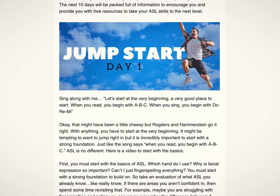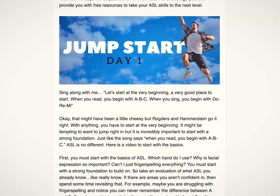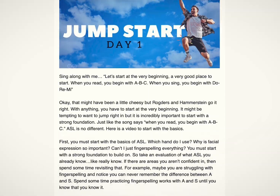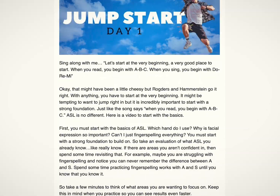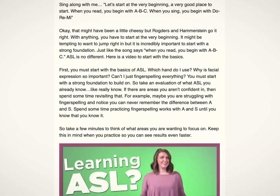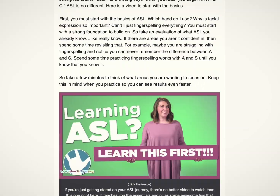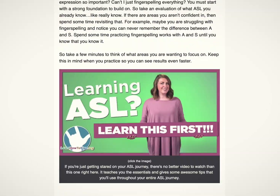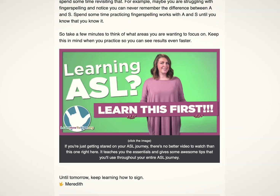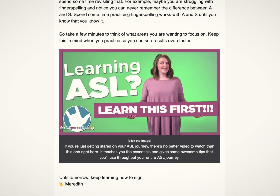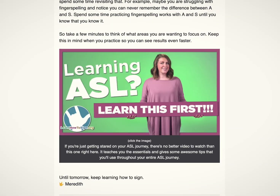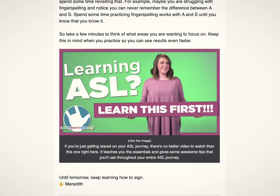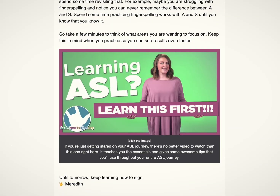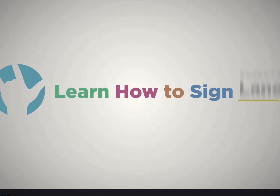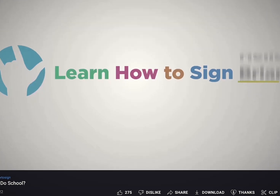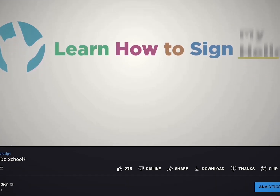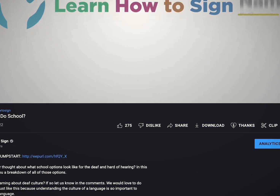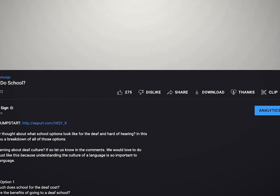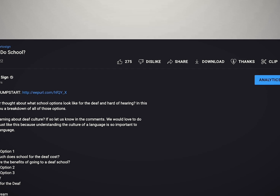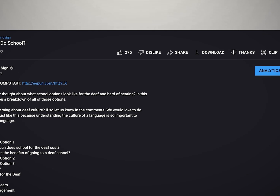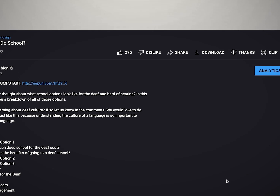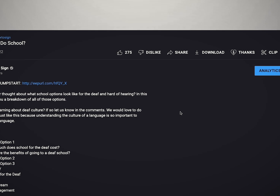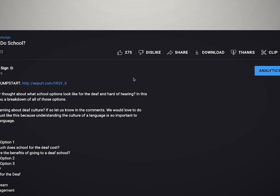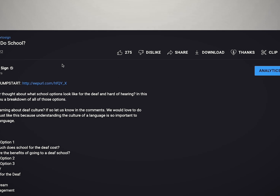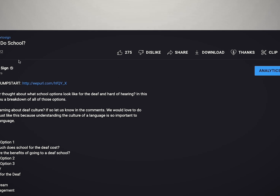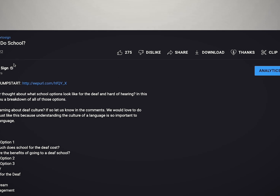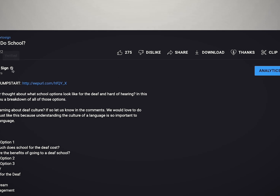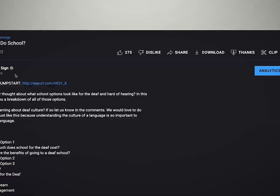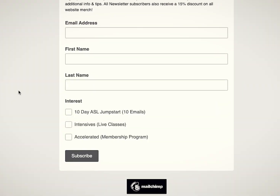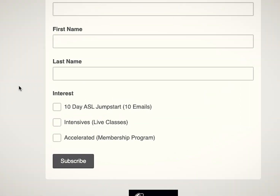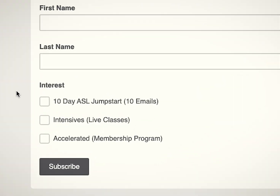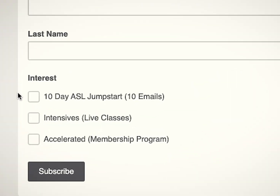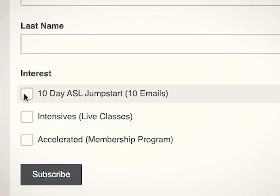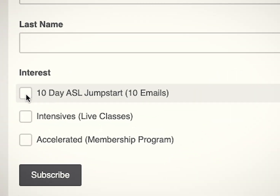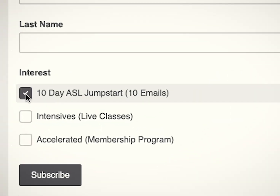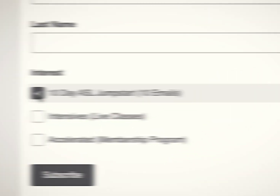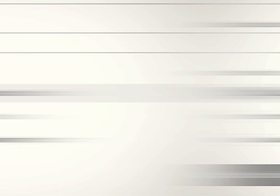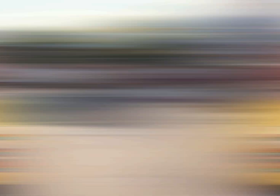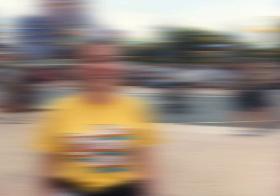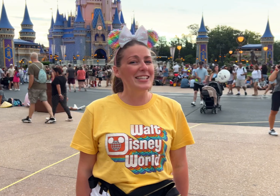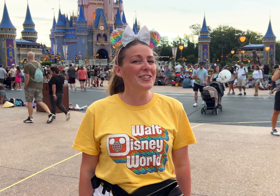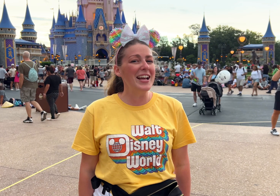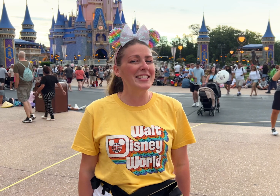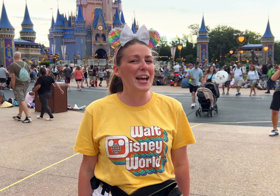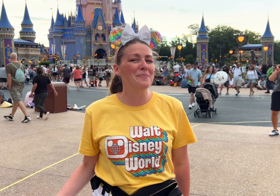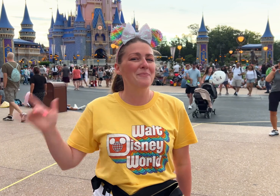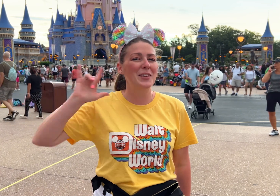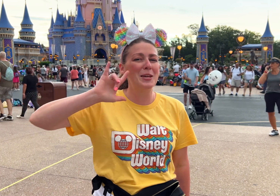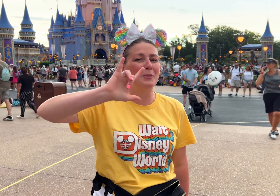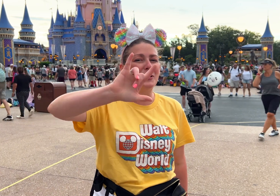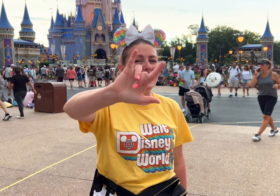sign language, then check out our 10-day Jumpstart, link in the description. And until next time, keep learning how to